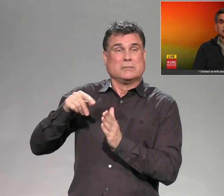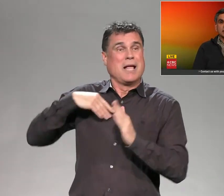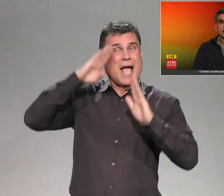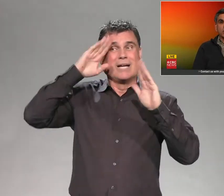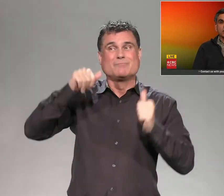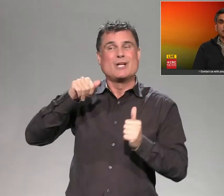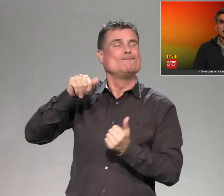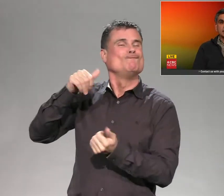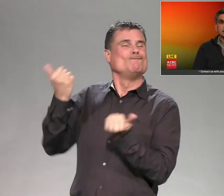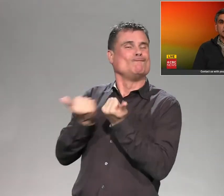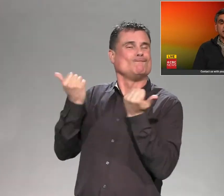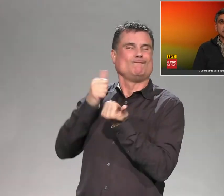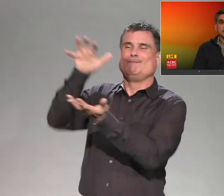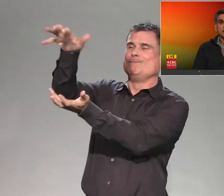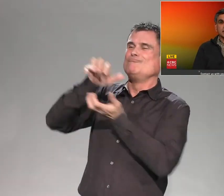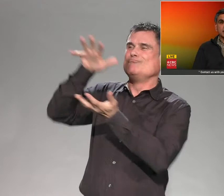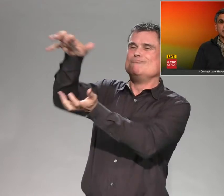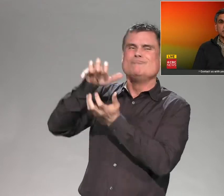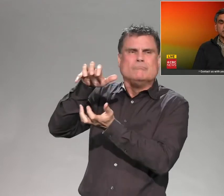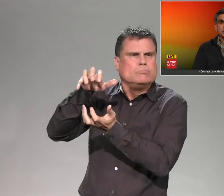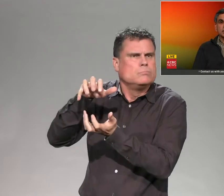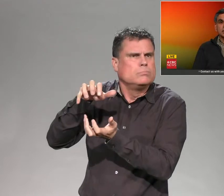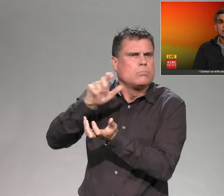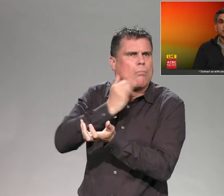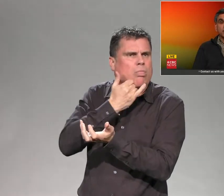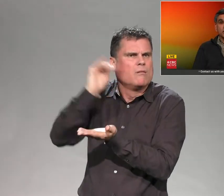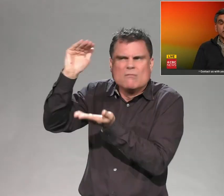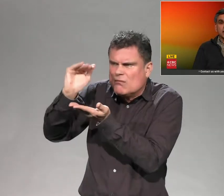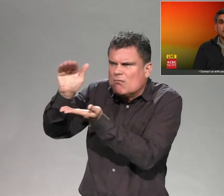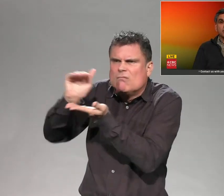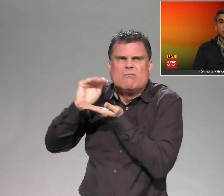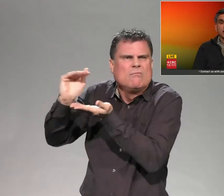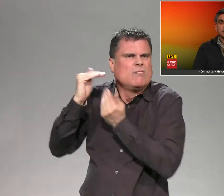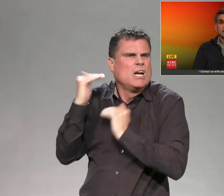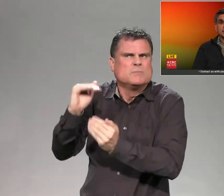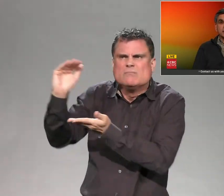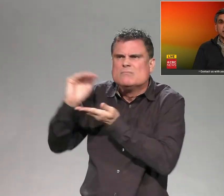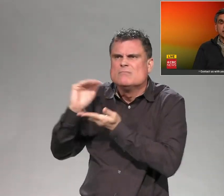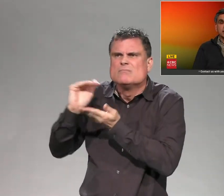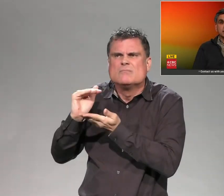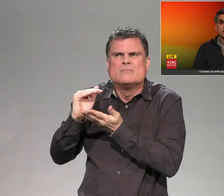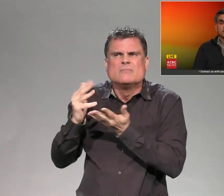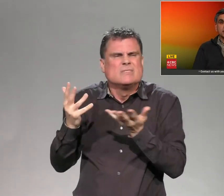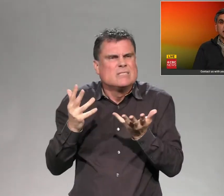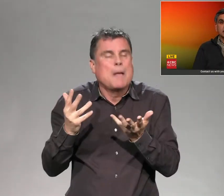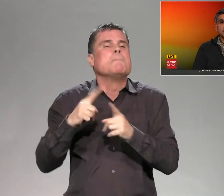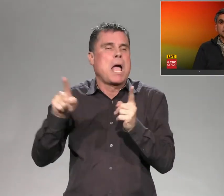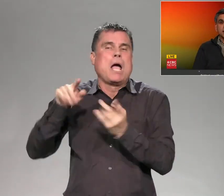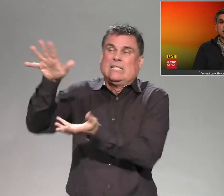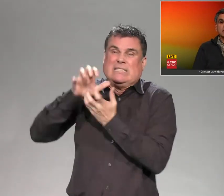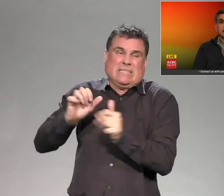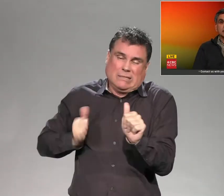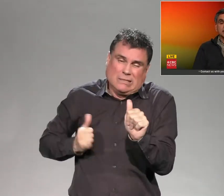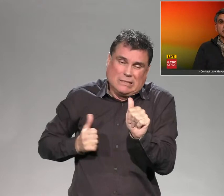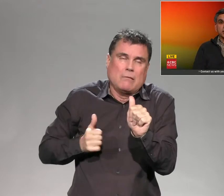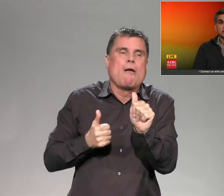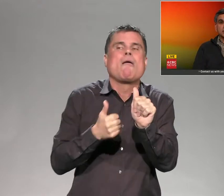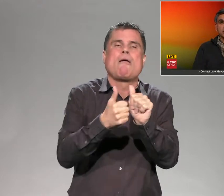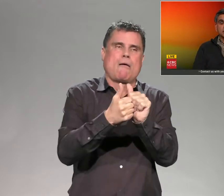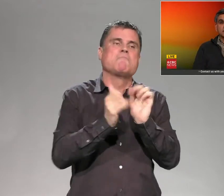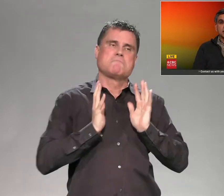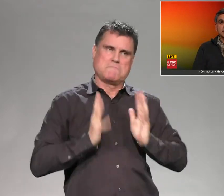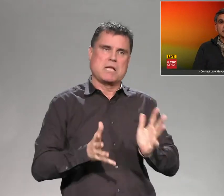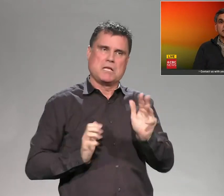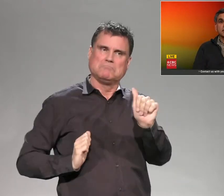more certainty now in the vaccine supply, which is excellent news. We also have new vaccines coming in. There is the AstraZeneca vaccine and the